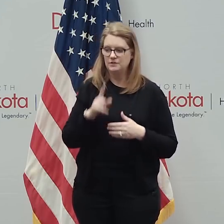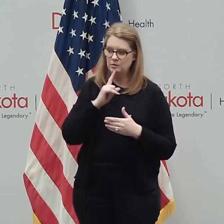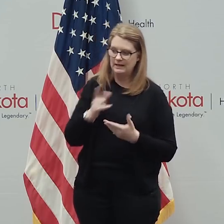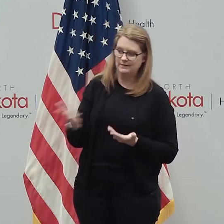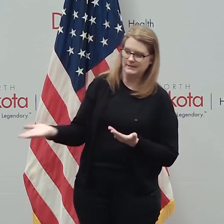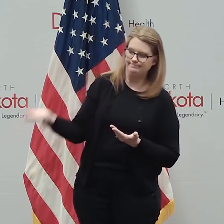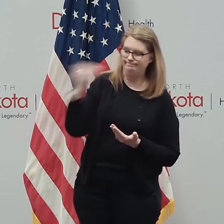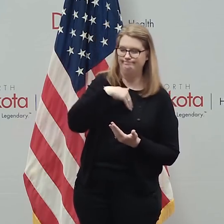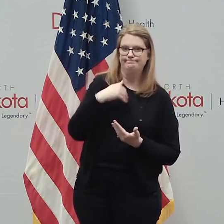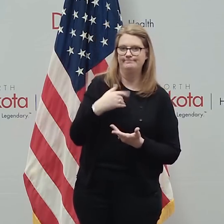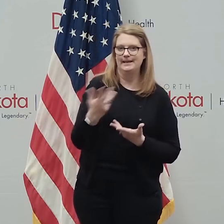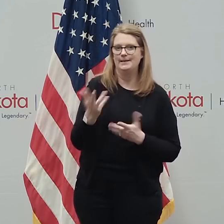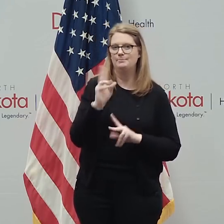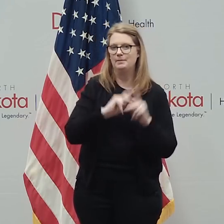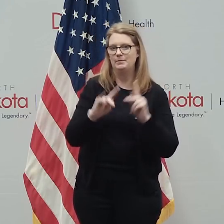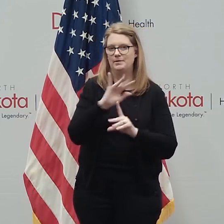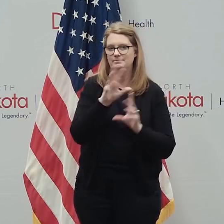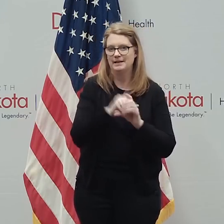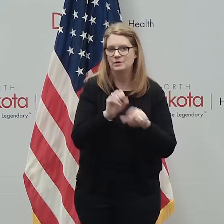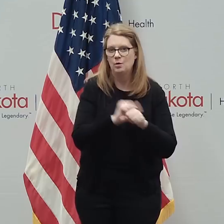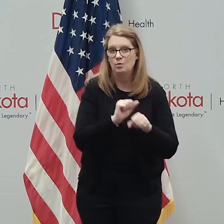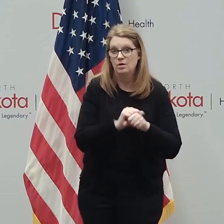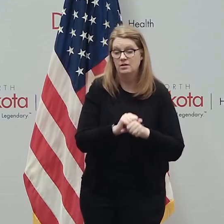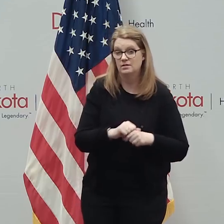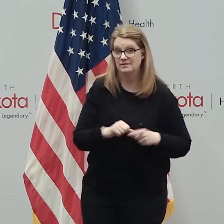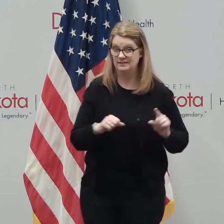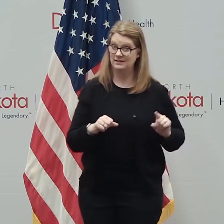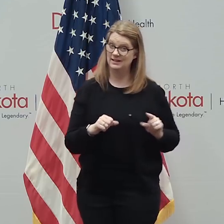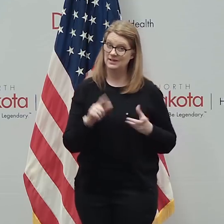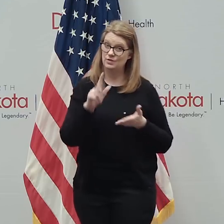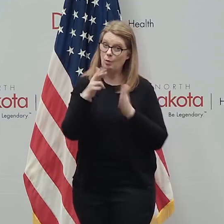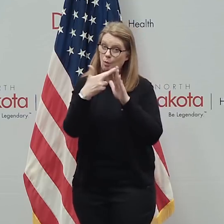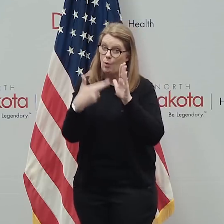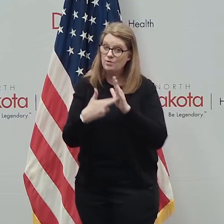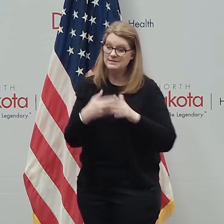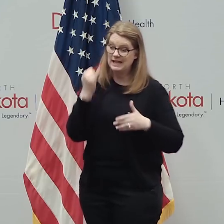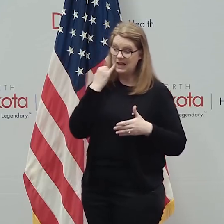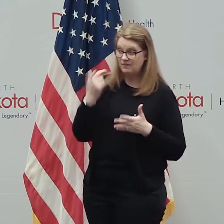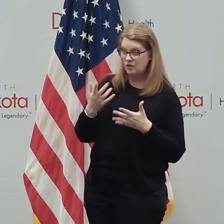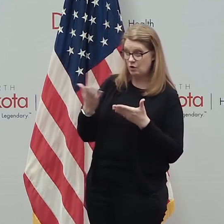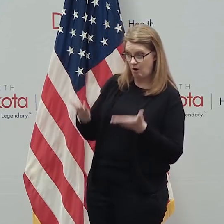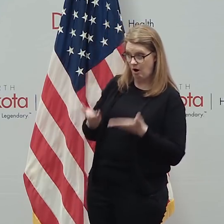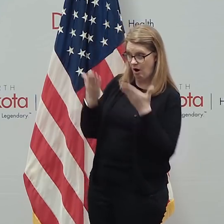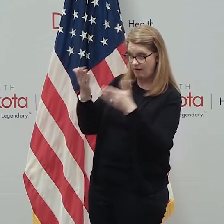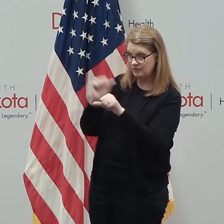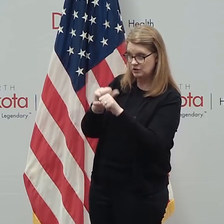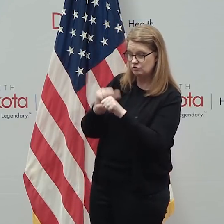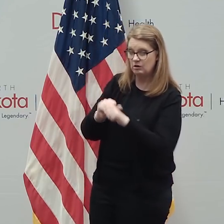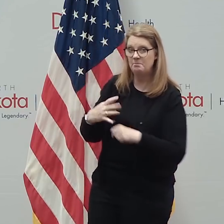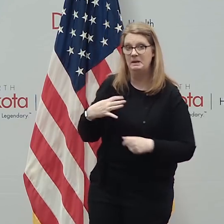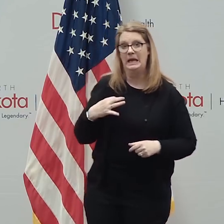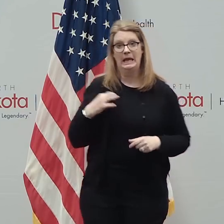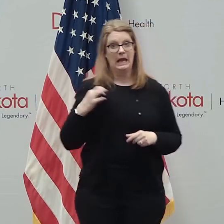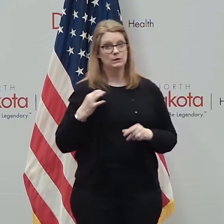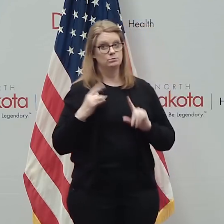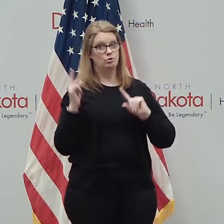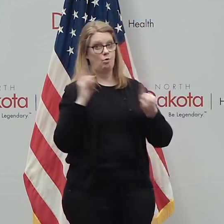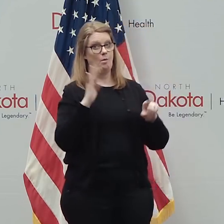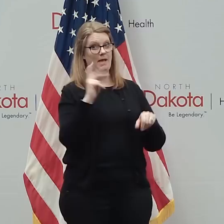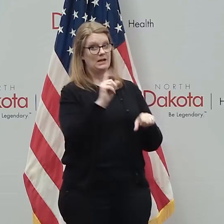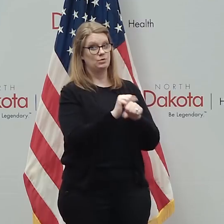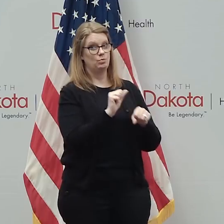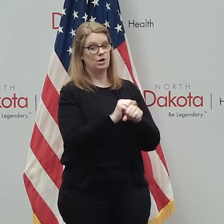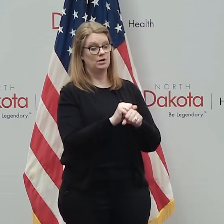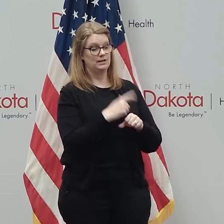And the way the rules are written, if your employer does offer you a job and you are eligible to go back to work and